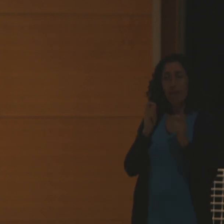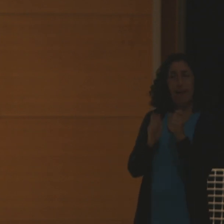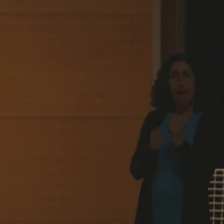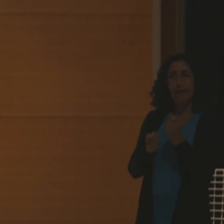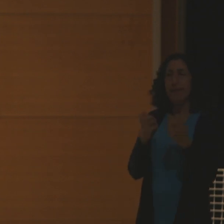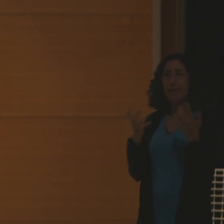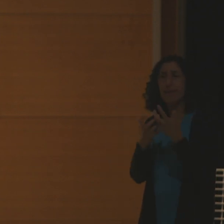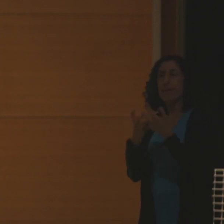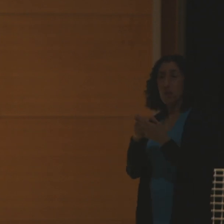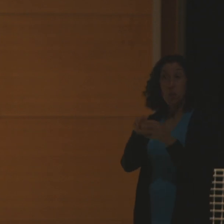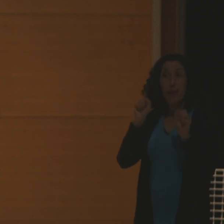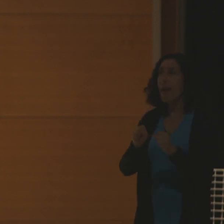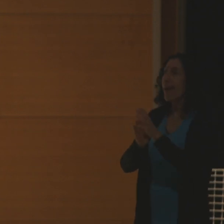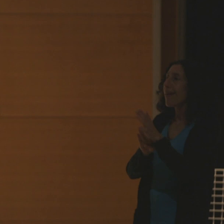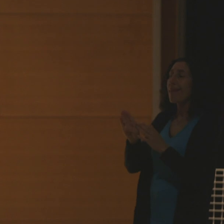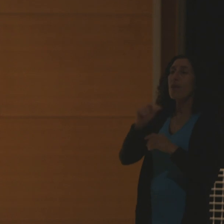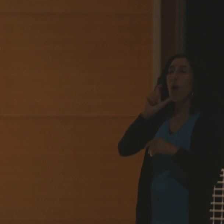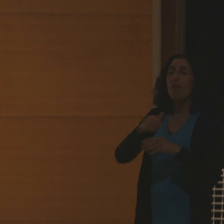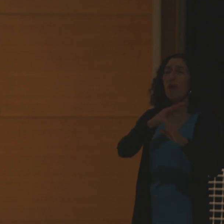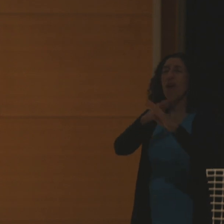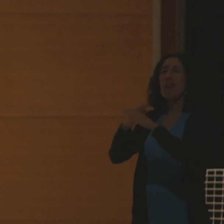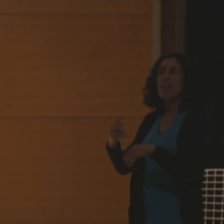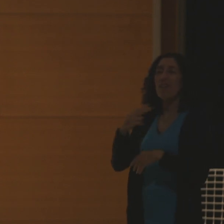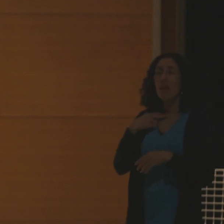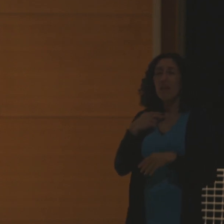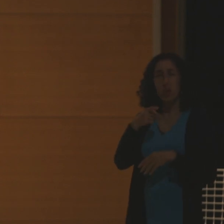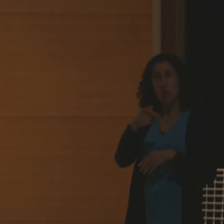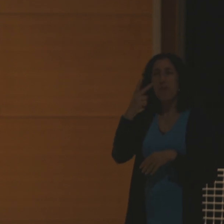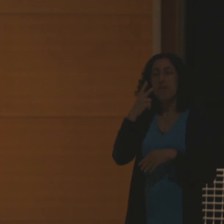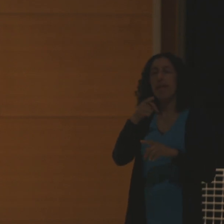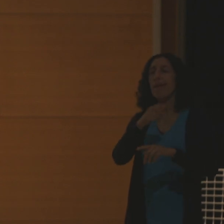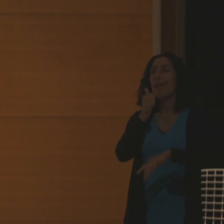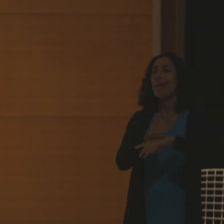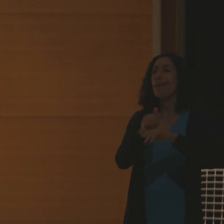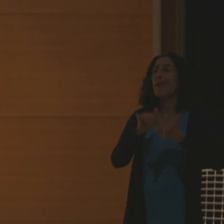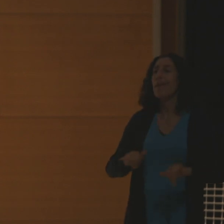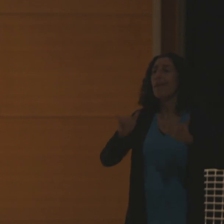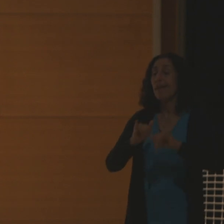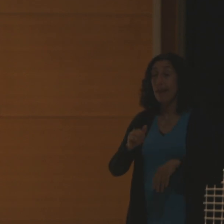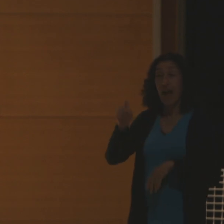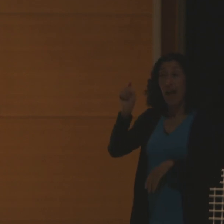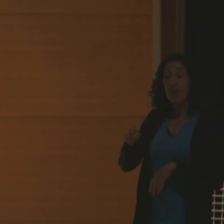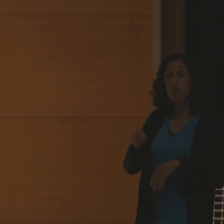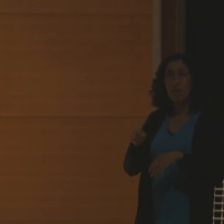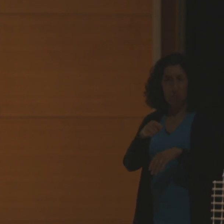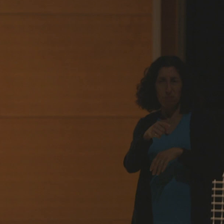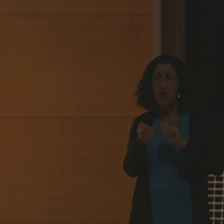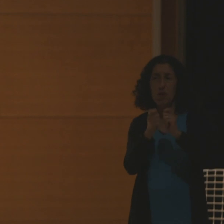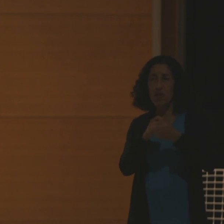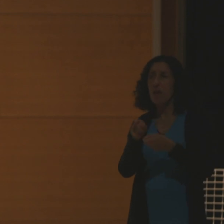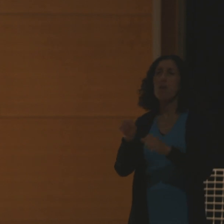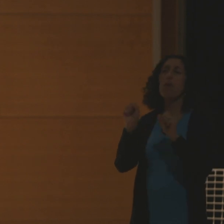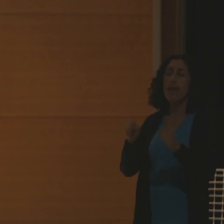seemingly impossible obstacle, to fix the game. Which game, you ask? We'll get there. But before we do,